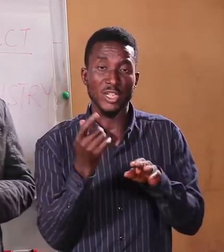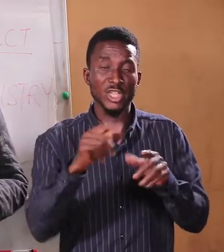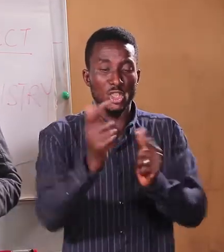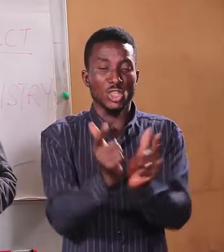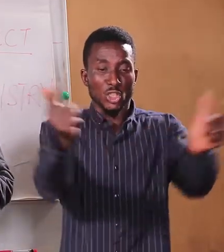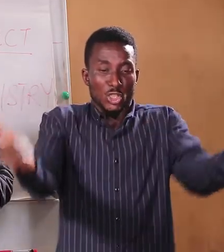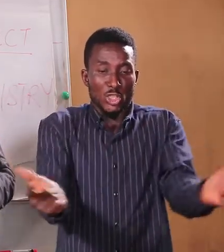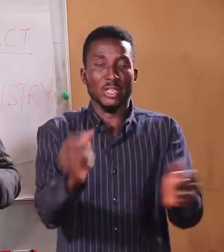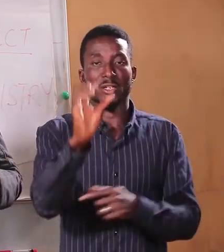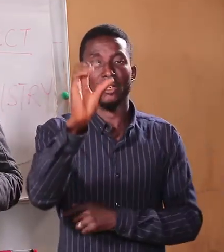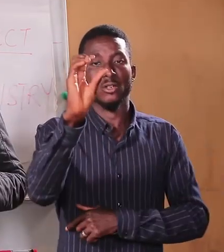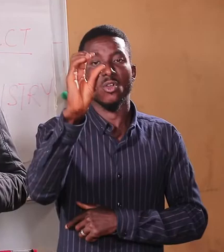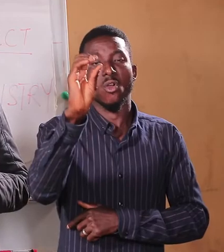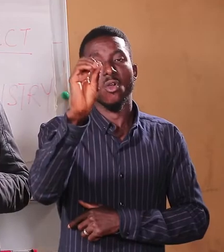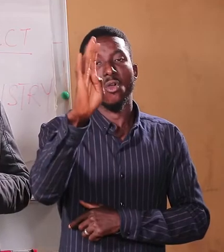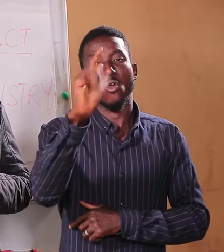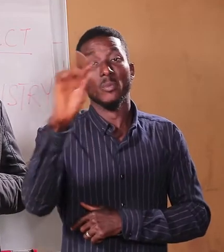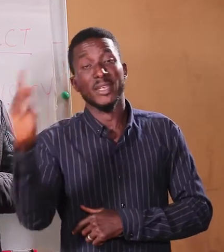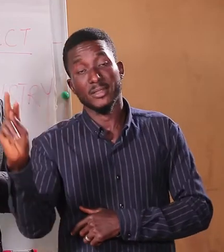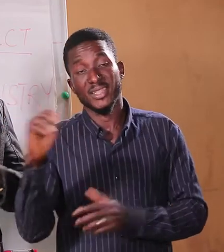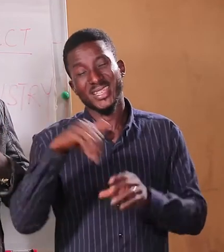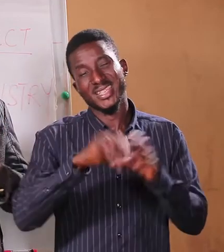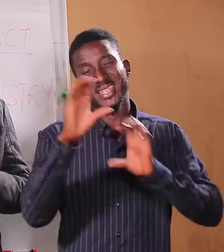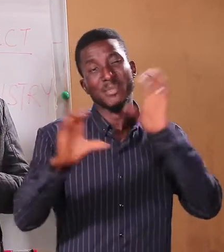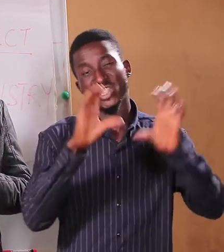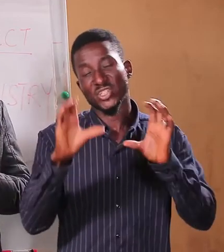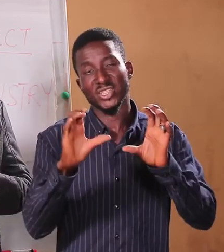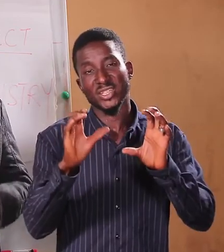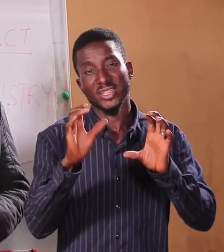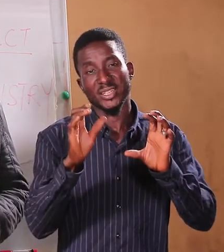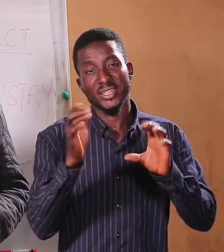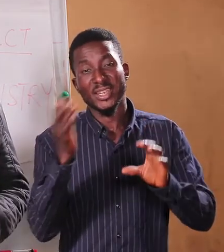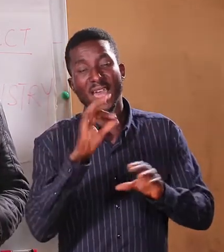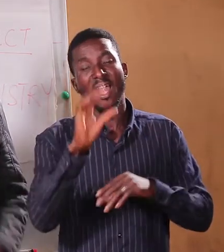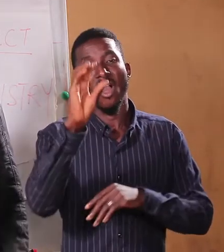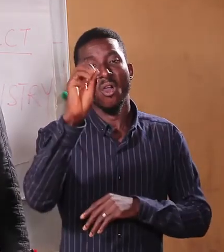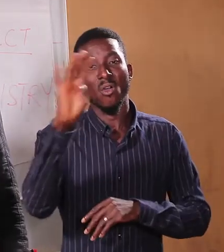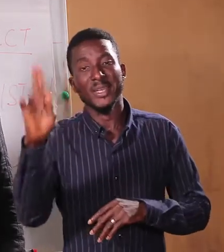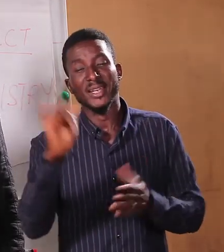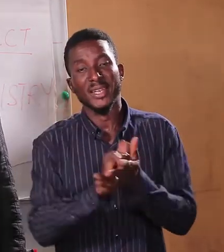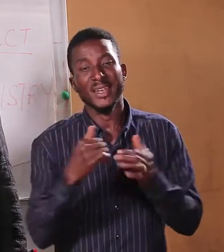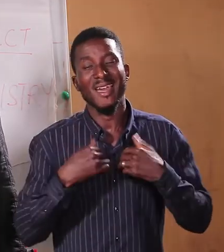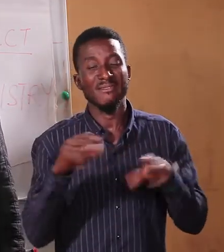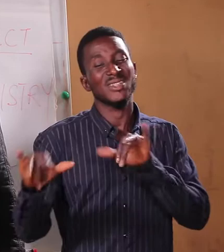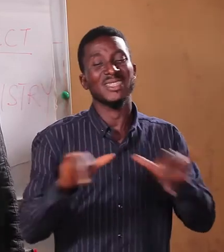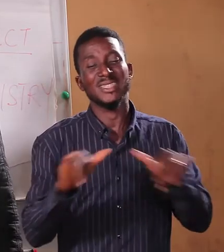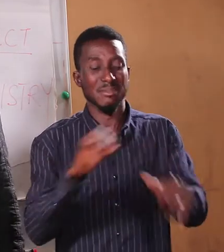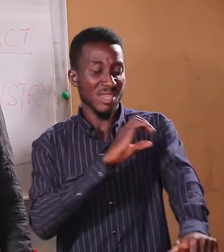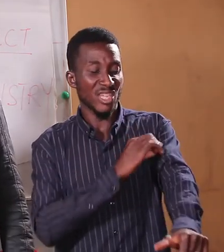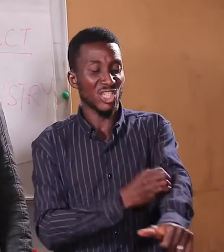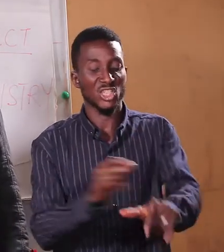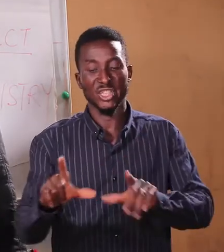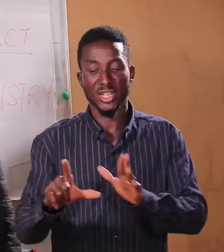in chemistry. What is degenerate orbitals? Degenerate orbitals are orbitals that have the same energy